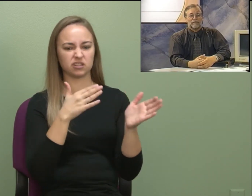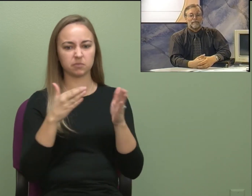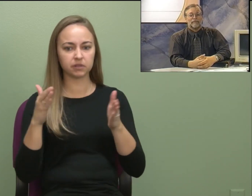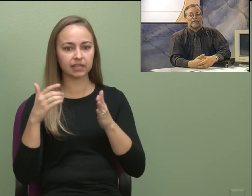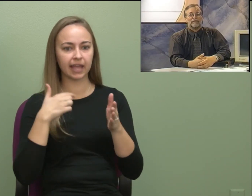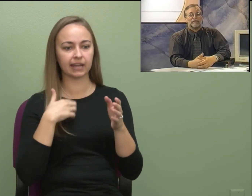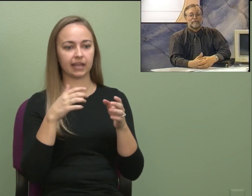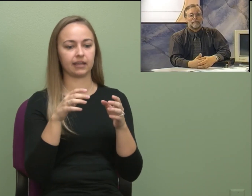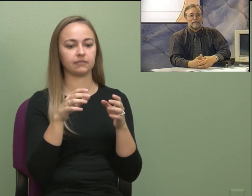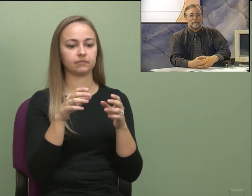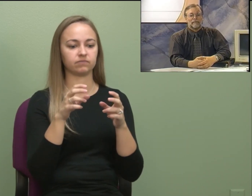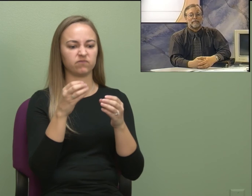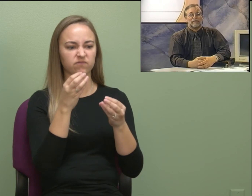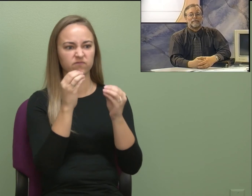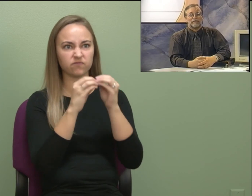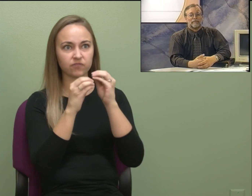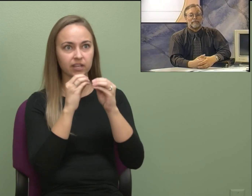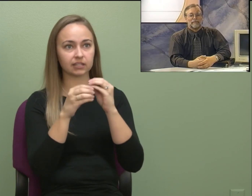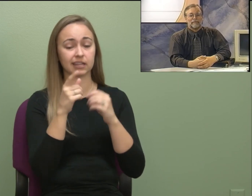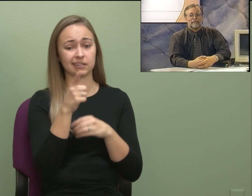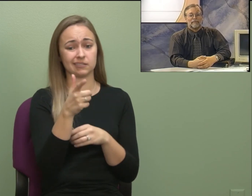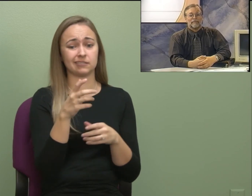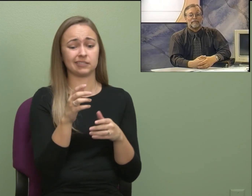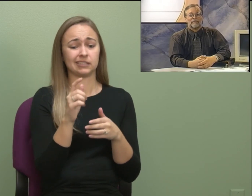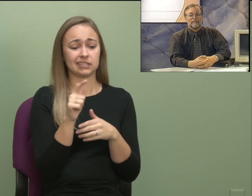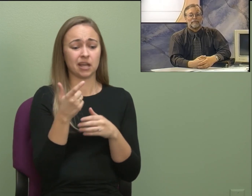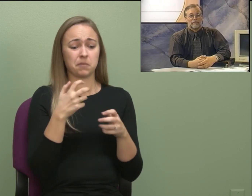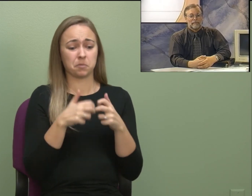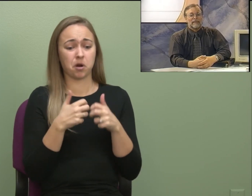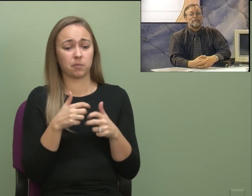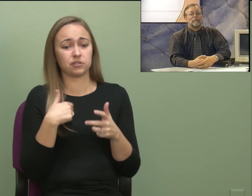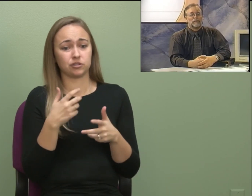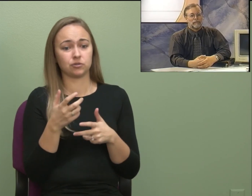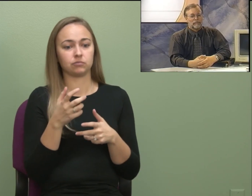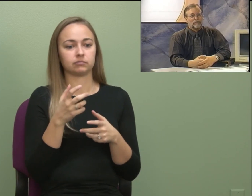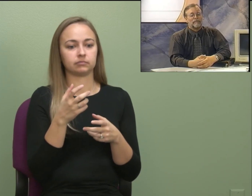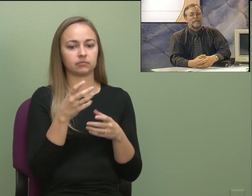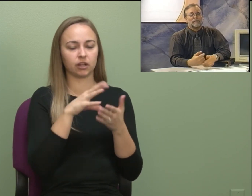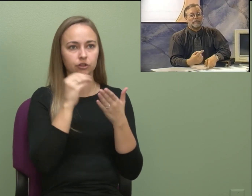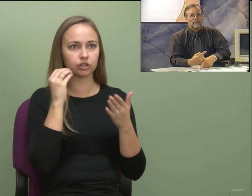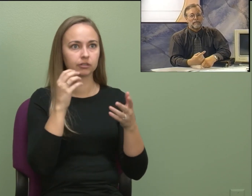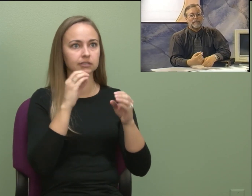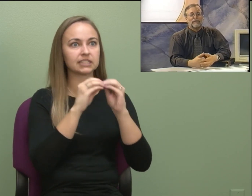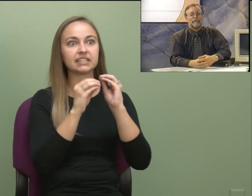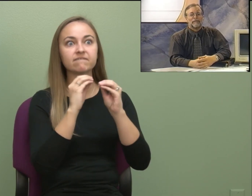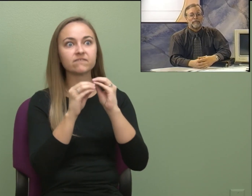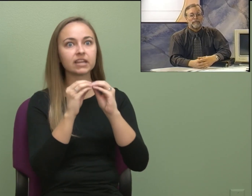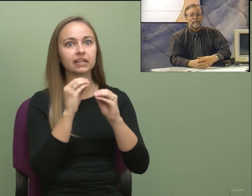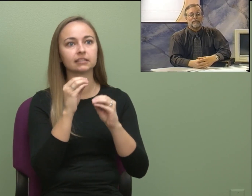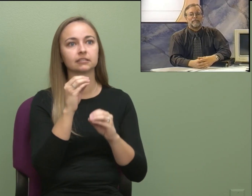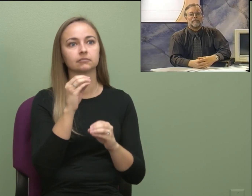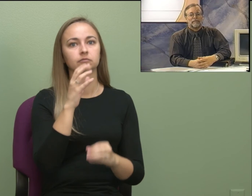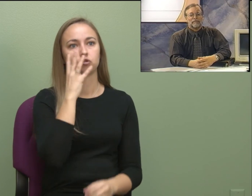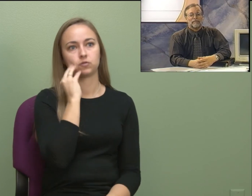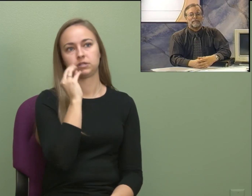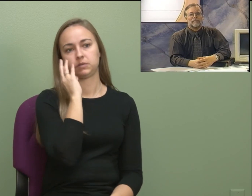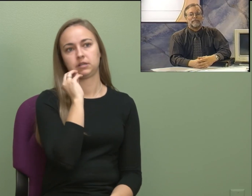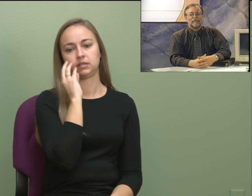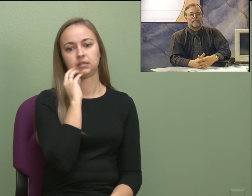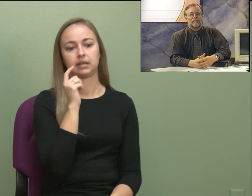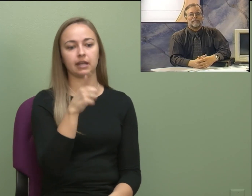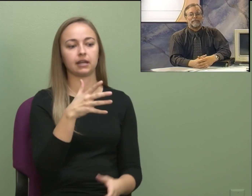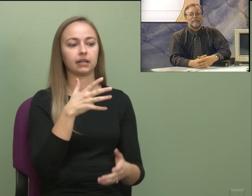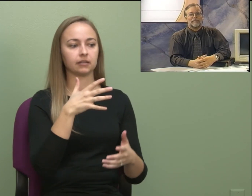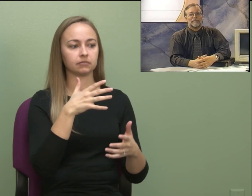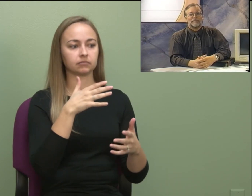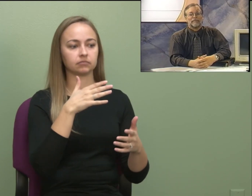from experience. But overall, I am very pleased with your organizational skills,